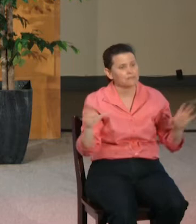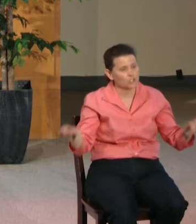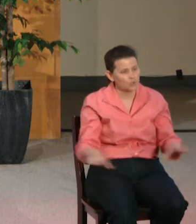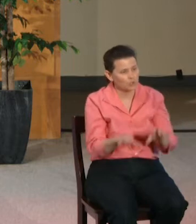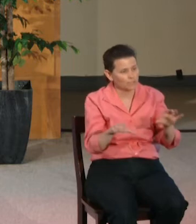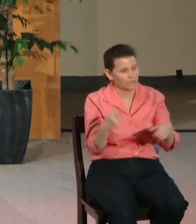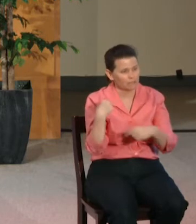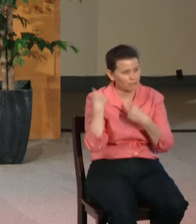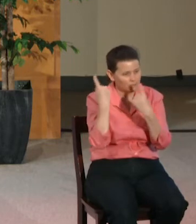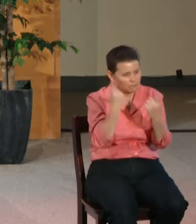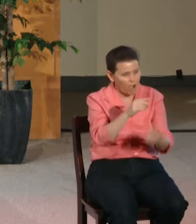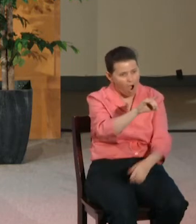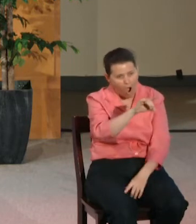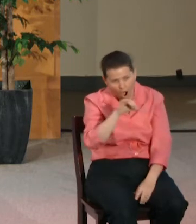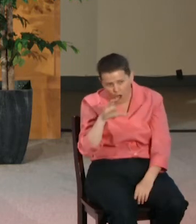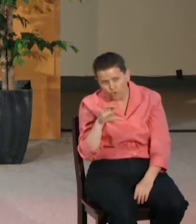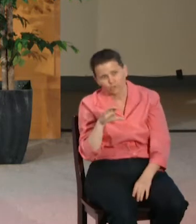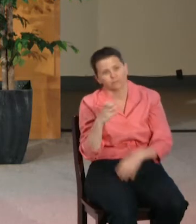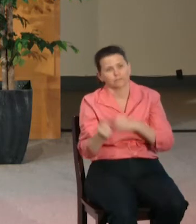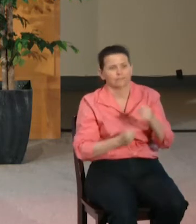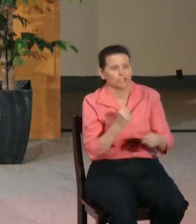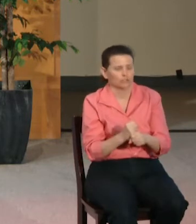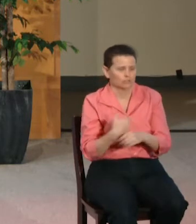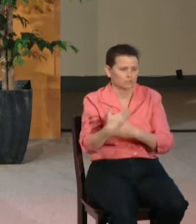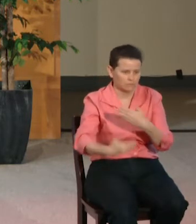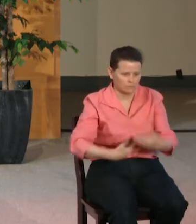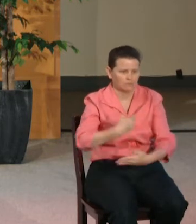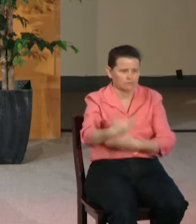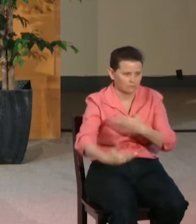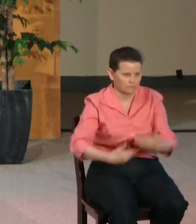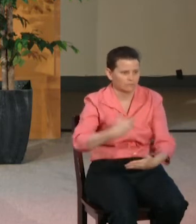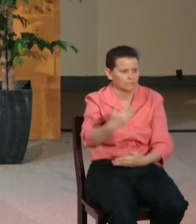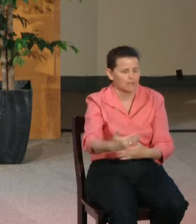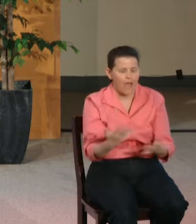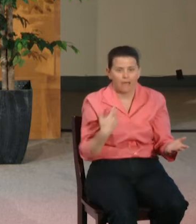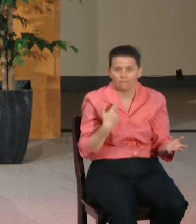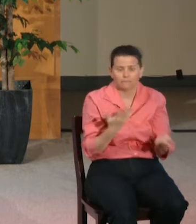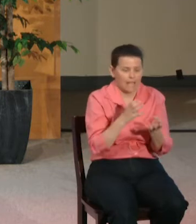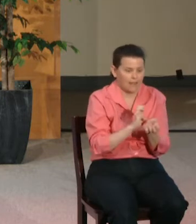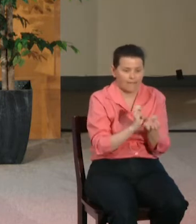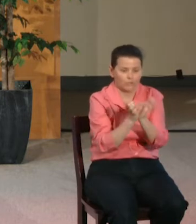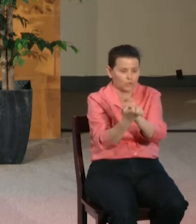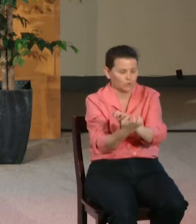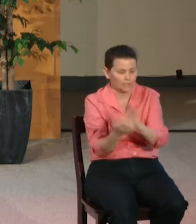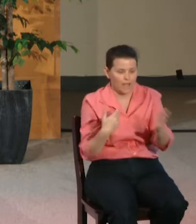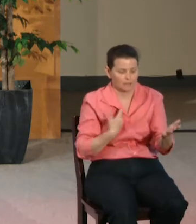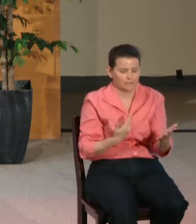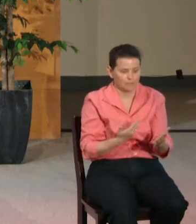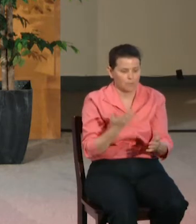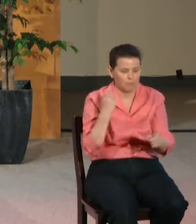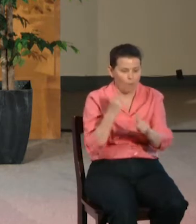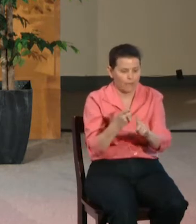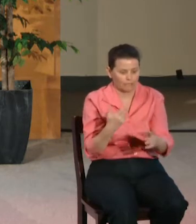centuries. In terms of evolution, at some point in time, the penguins chose to stay there. They could